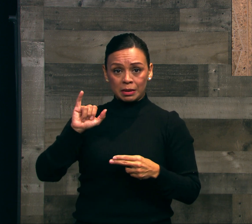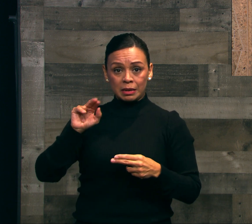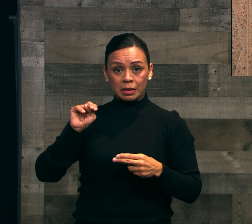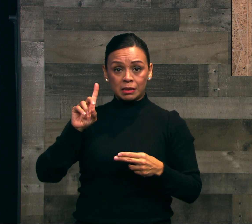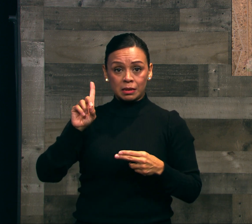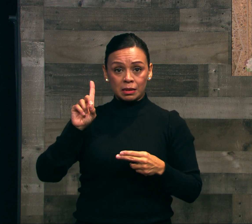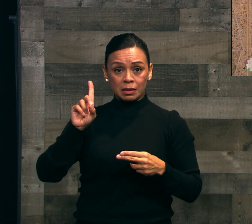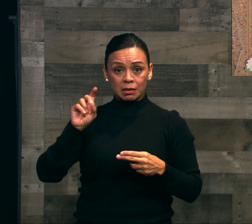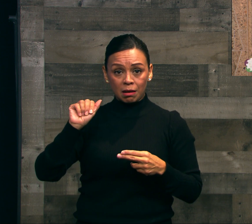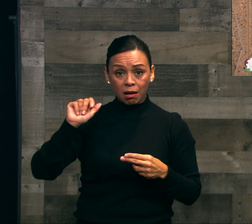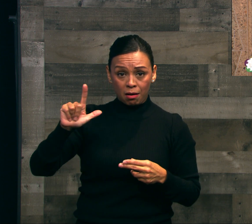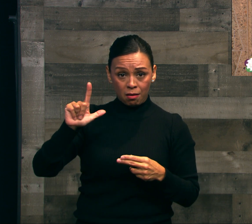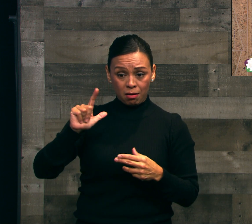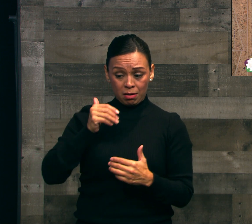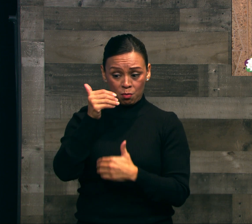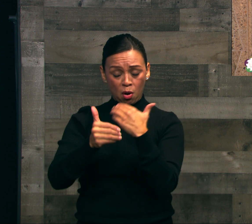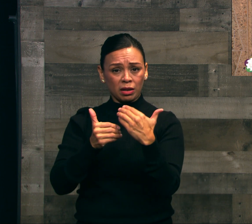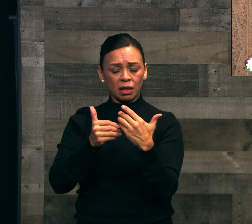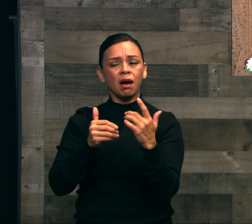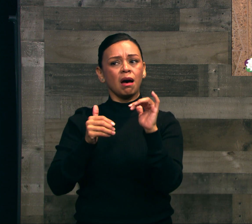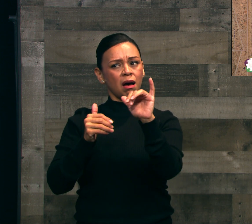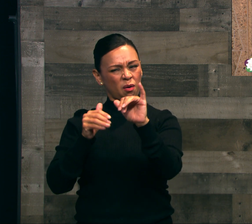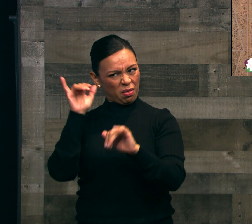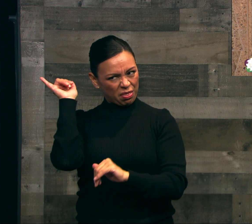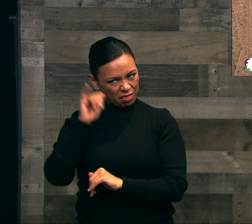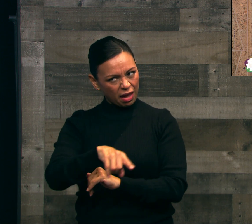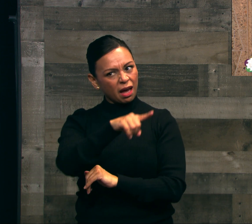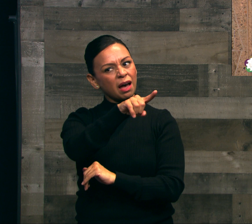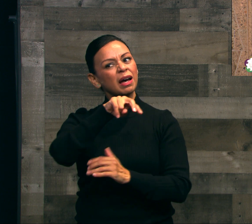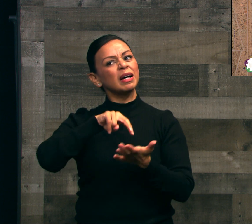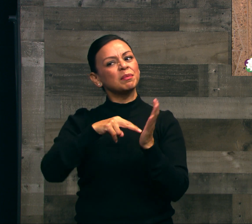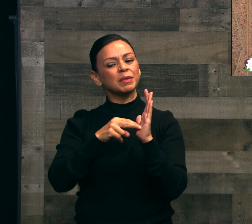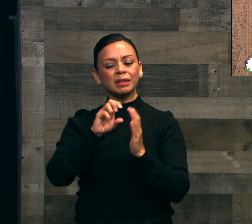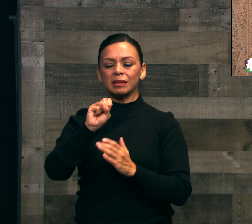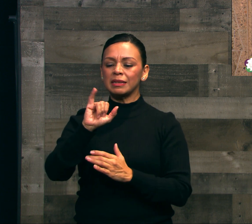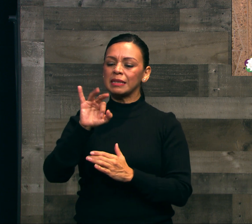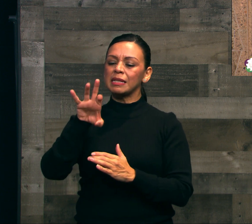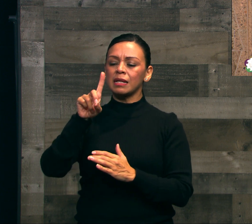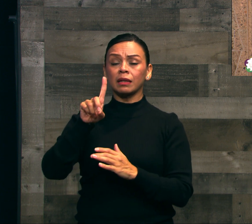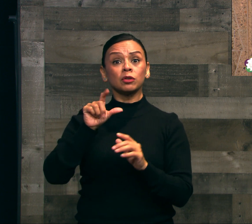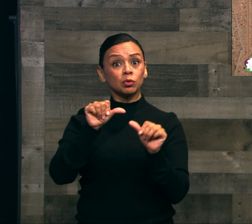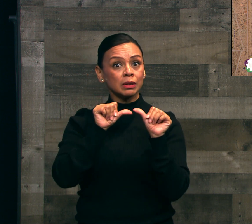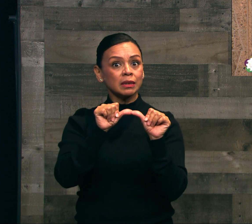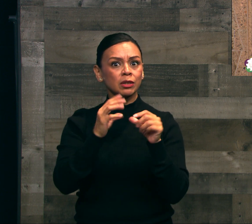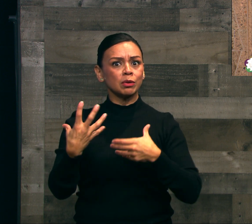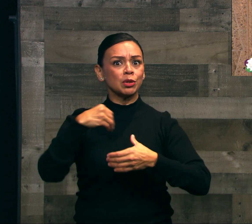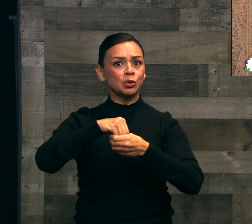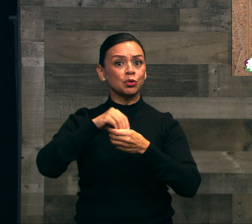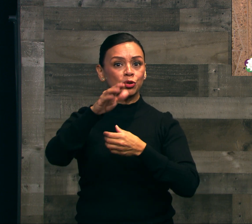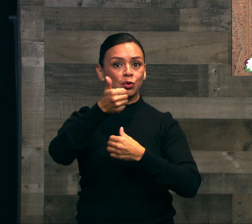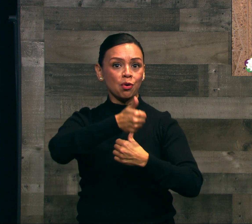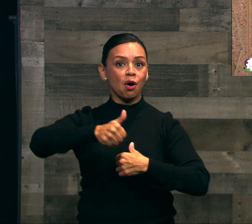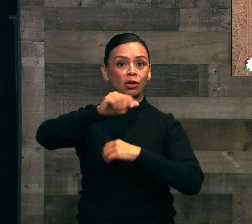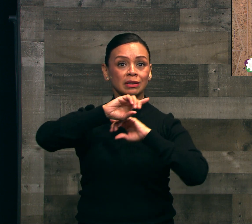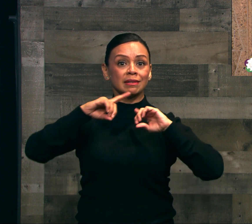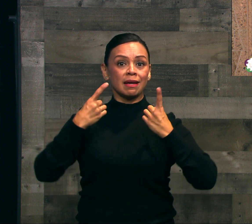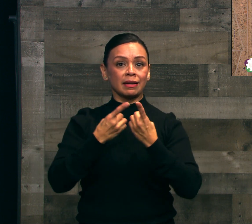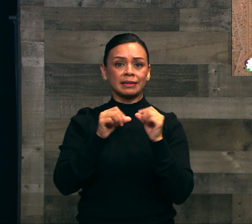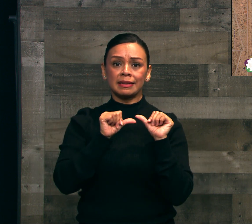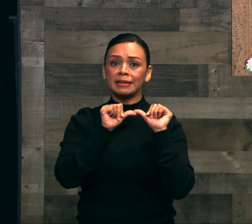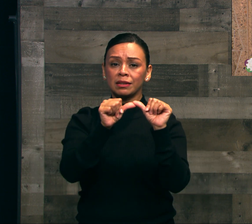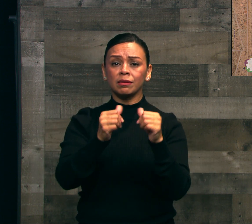you will seek to make it alive and continue in your local community and in this